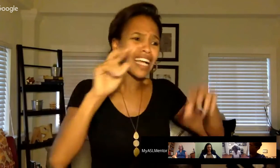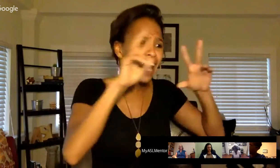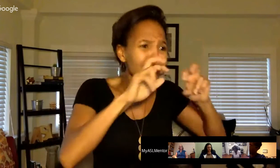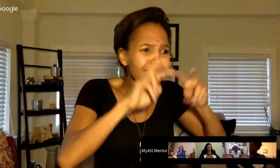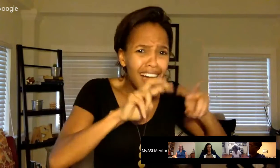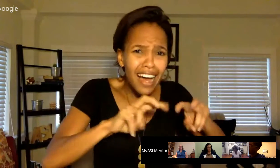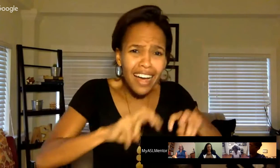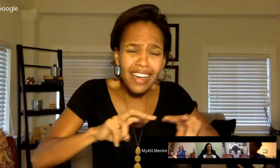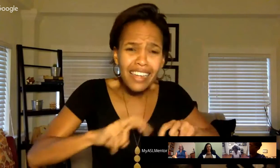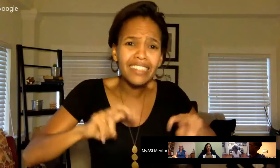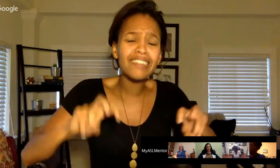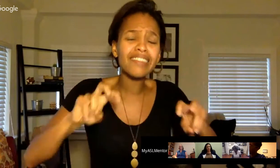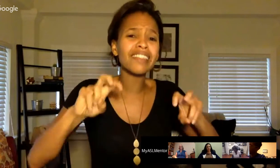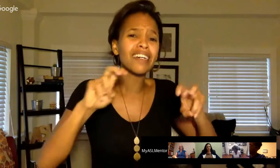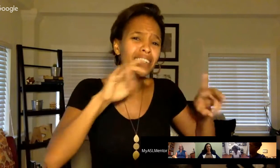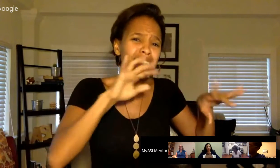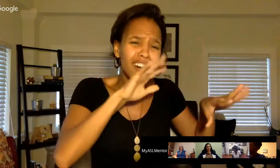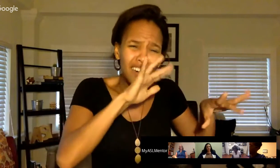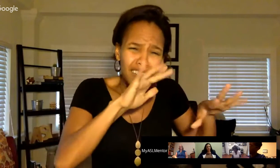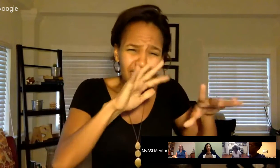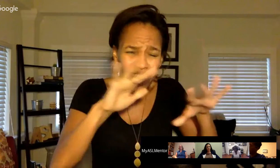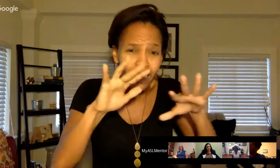search, analyze,